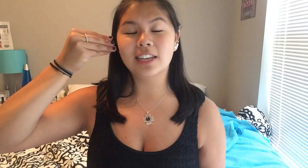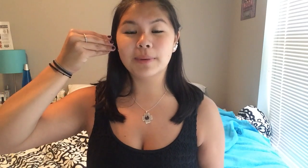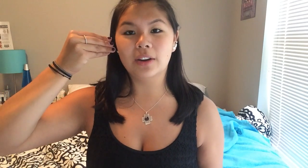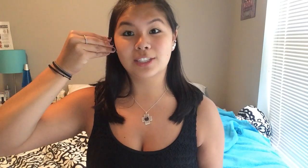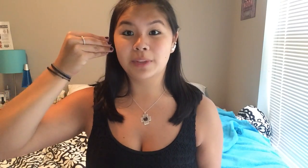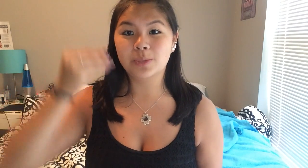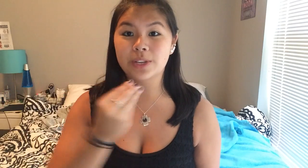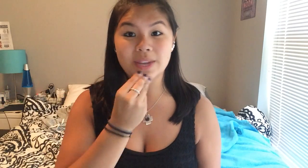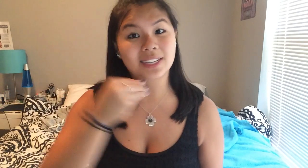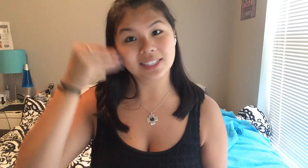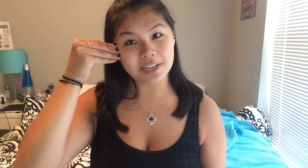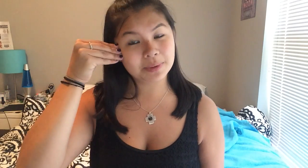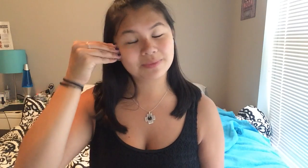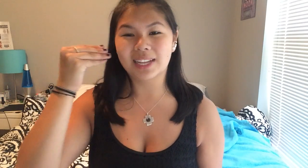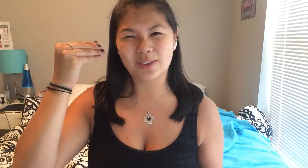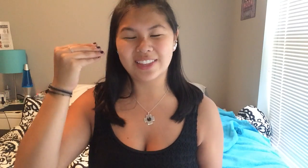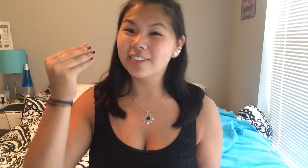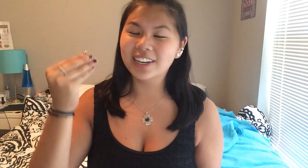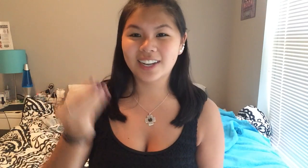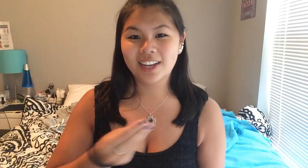about it's the place where you eat and sleep. That's how I think of it.